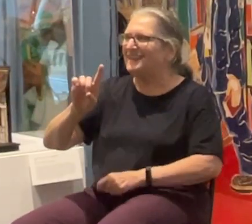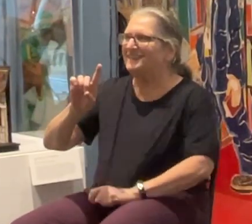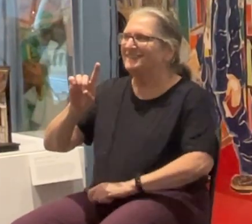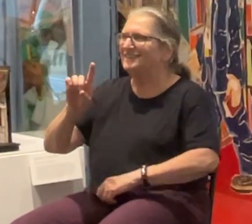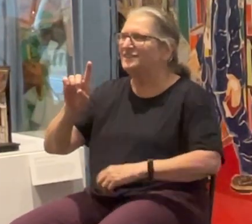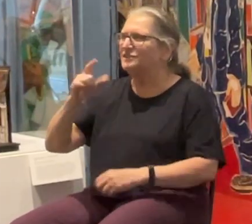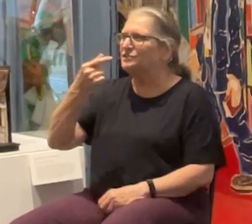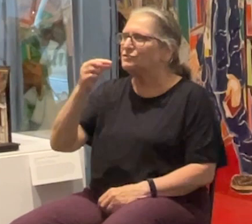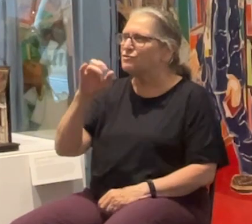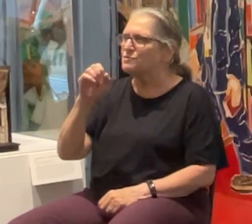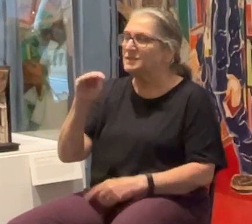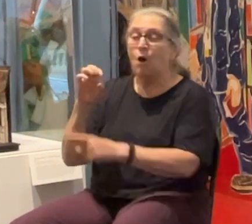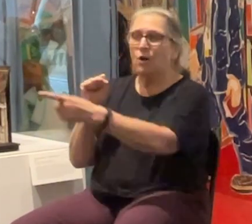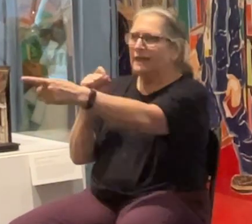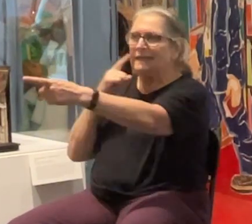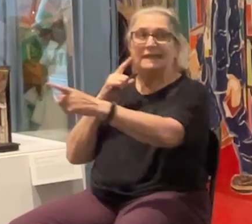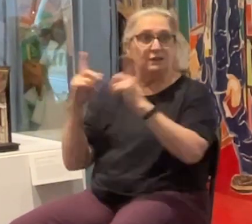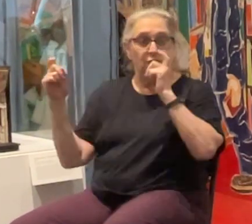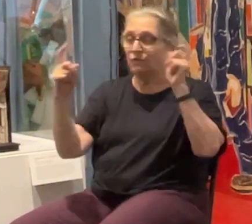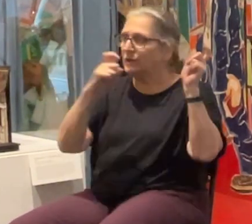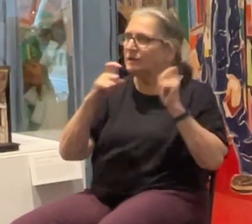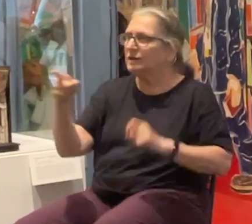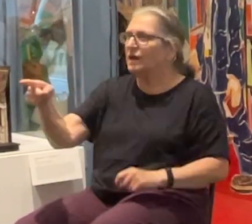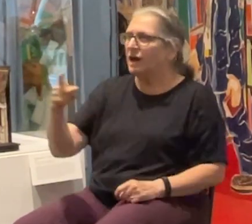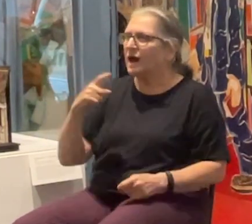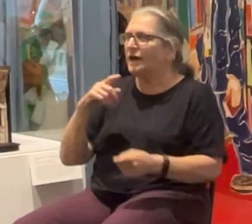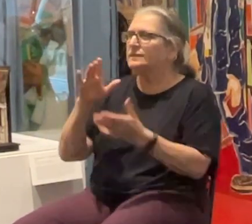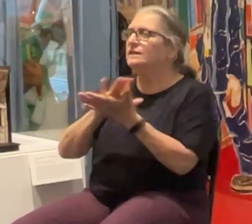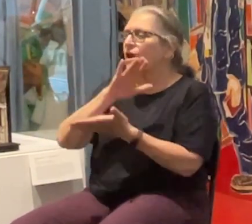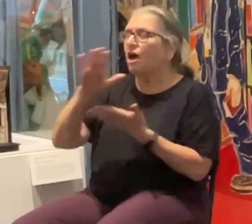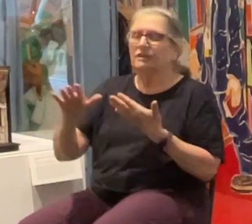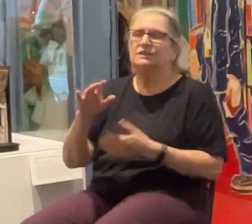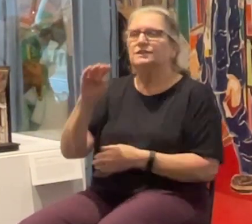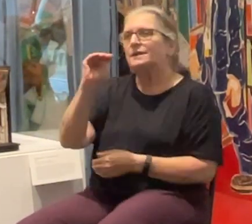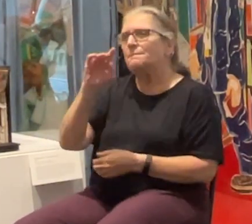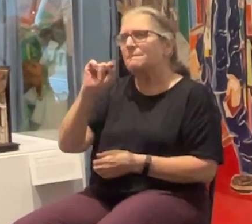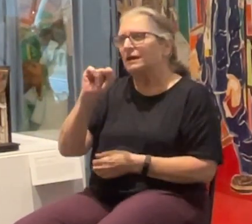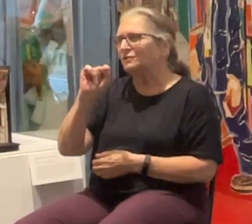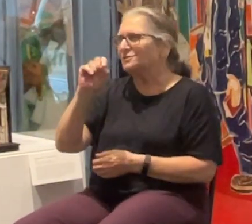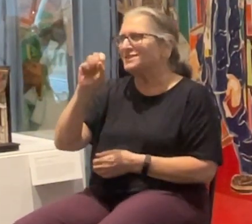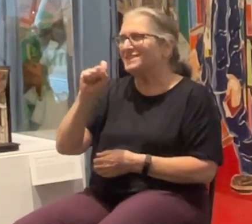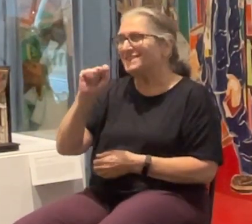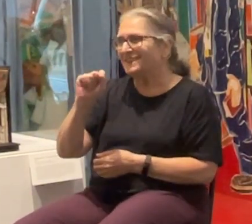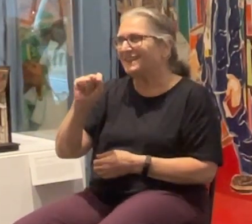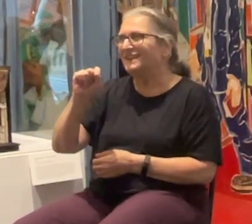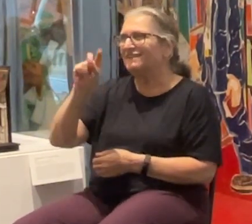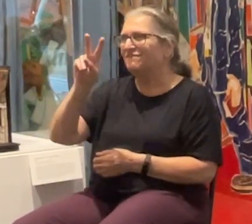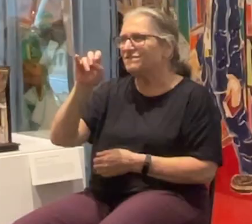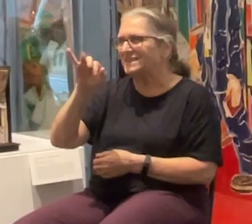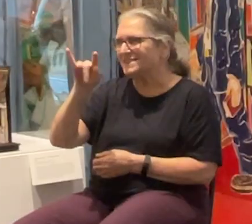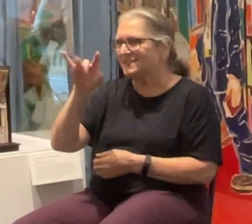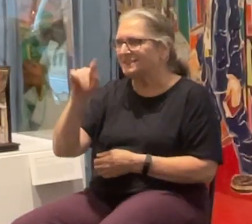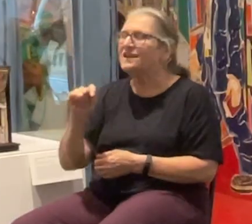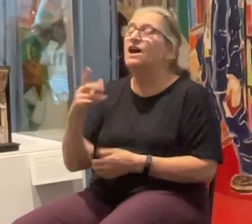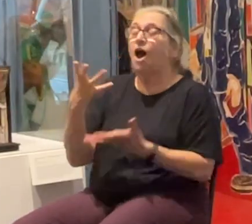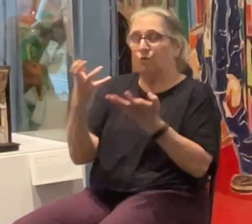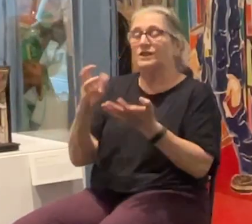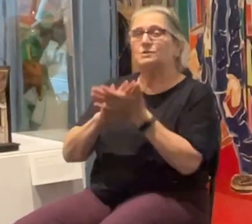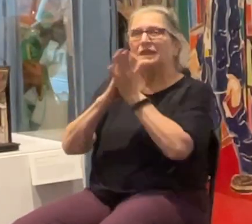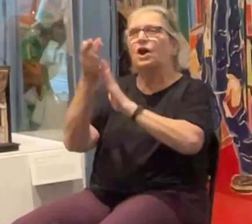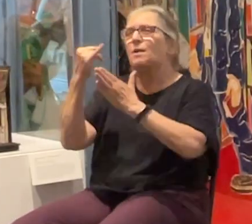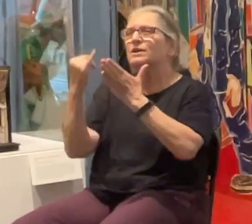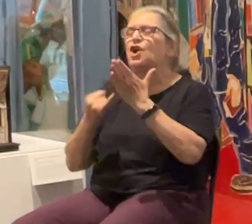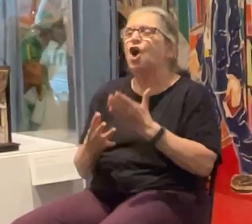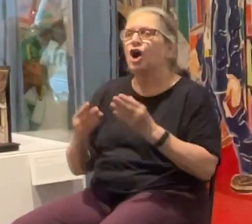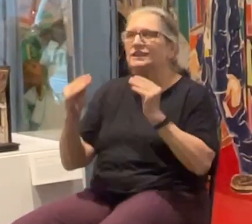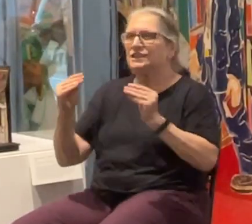This is Davis who took all the photographs. I was with the college when I was in business, become an art teacher, uh-huh. which I never had an actual